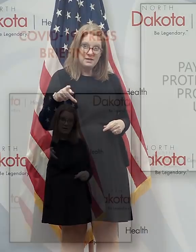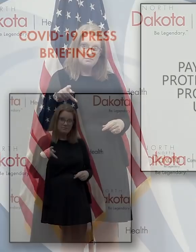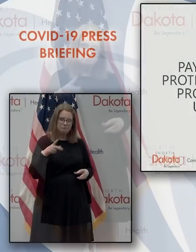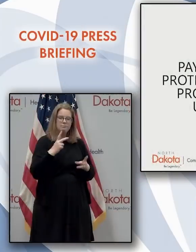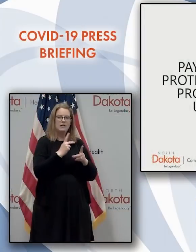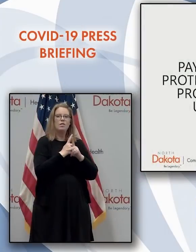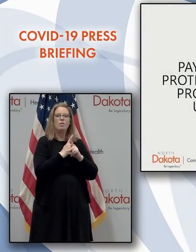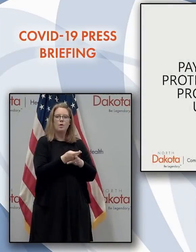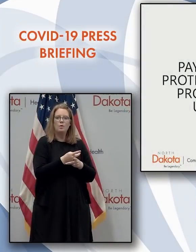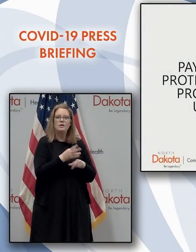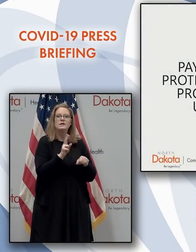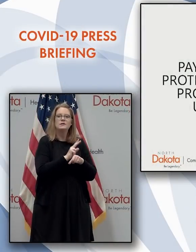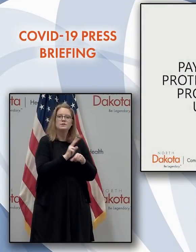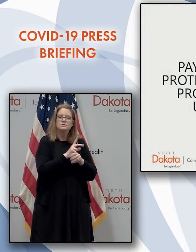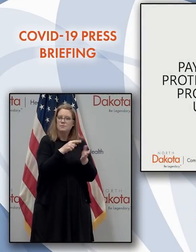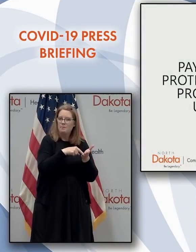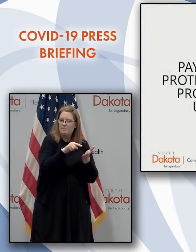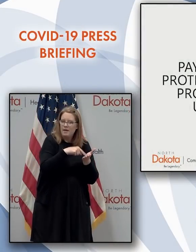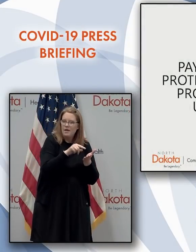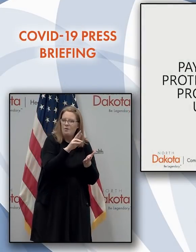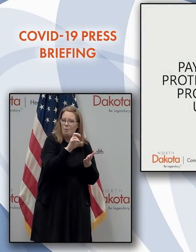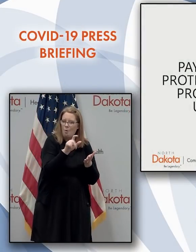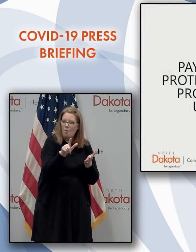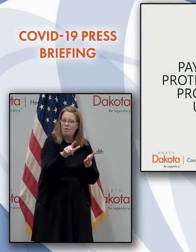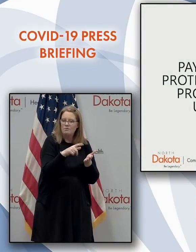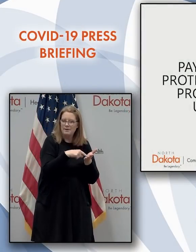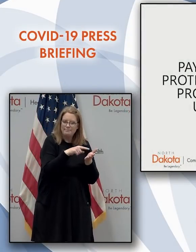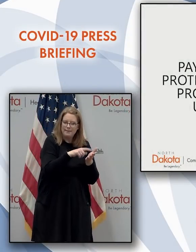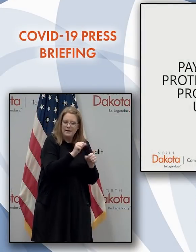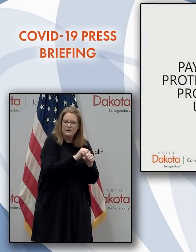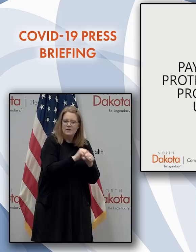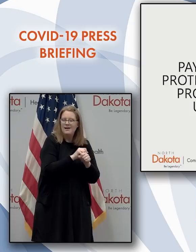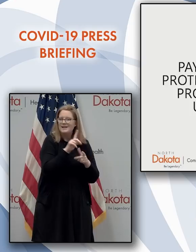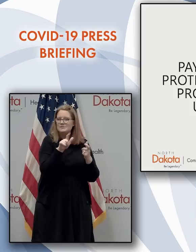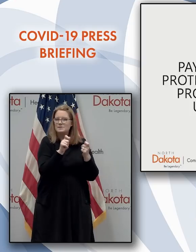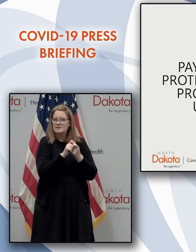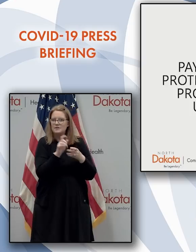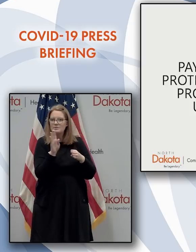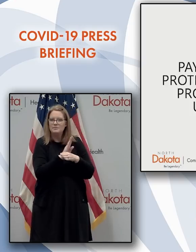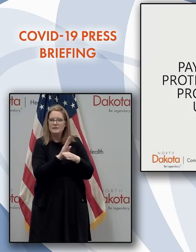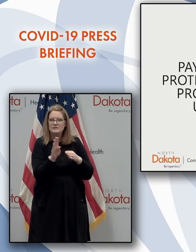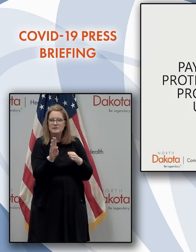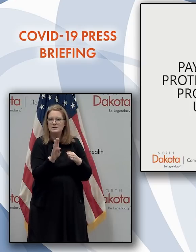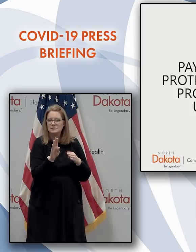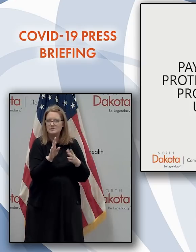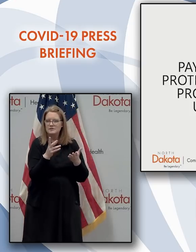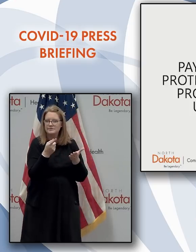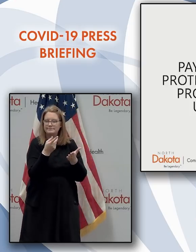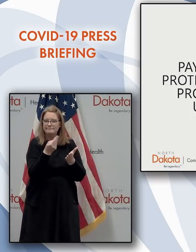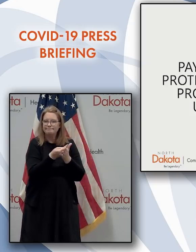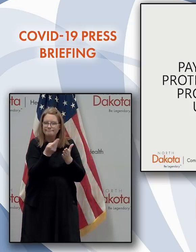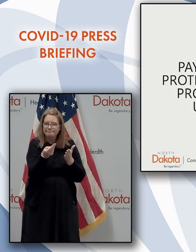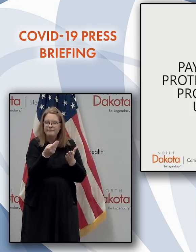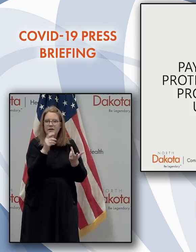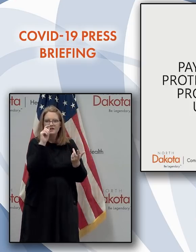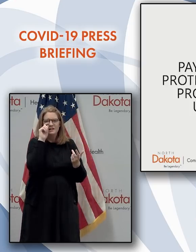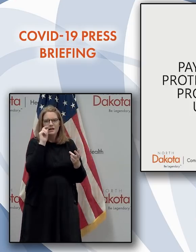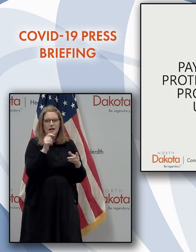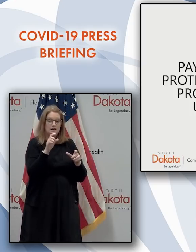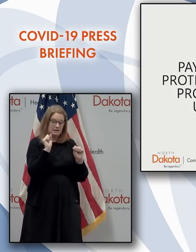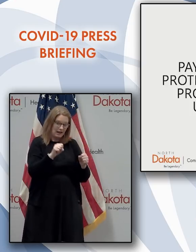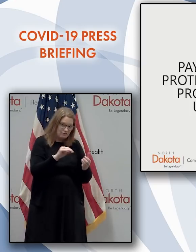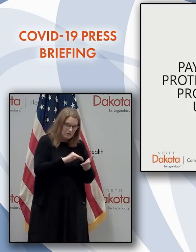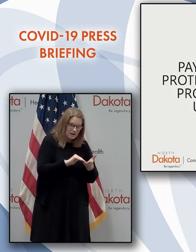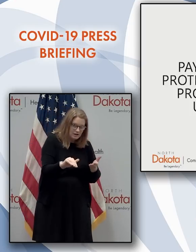can be used for employee payroll and related expenses and certain operating costs. It's forgivable under certain circumstances. And in